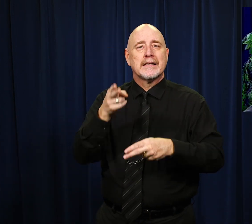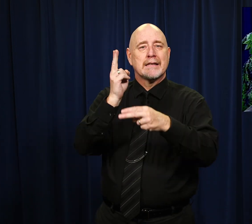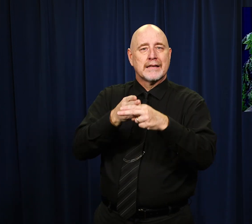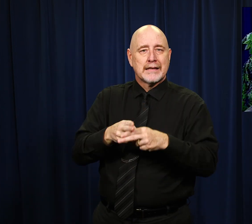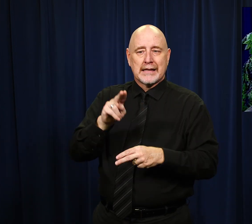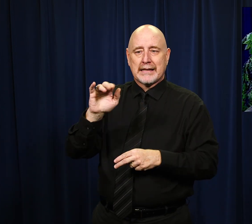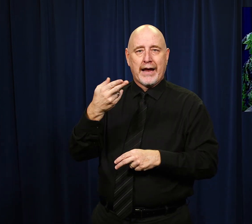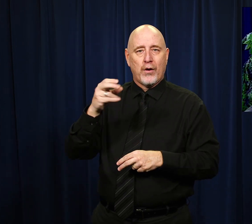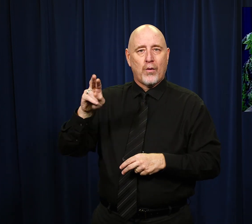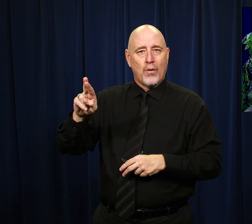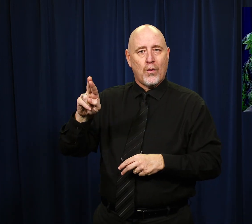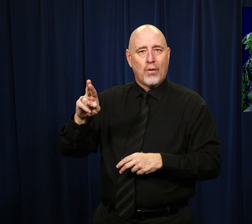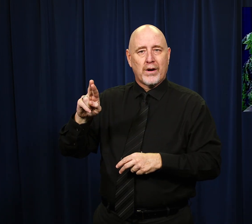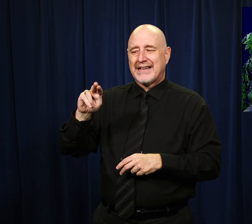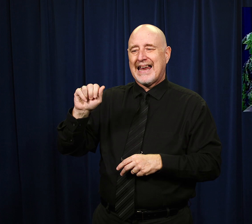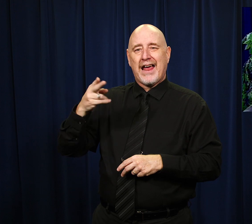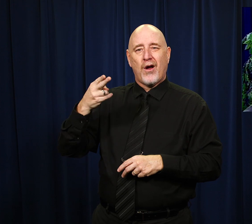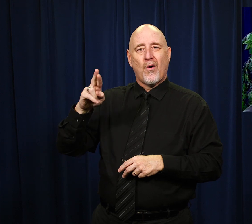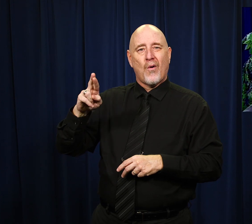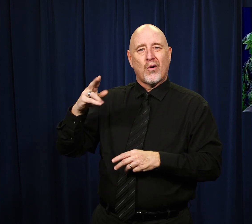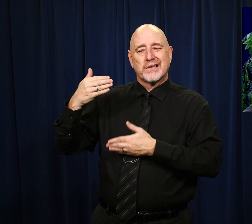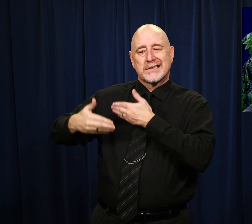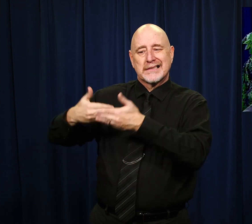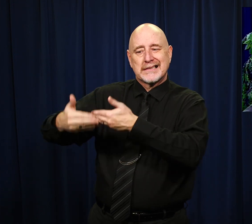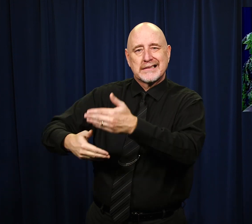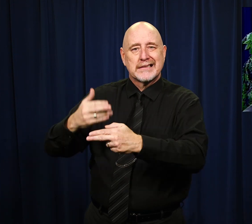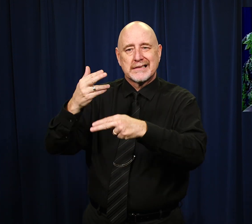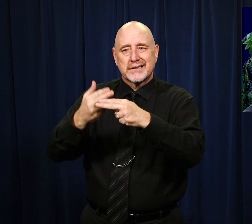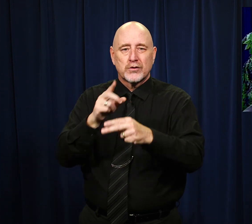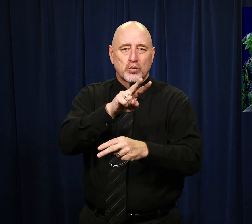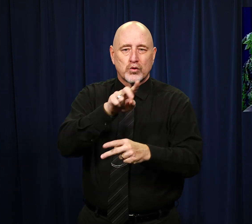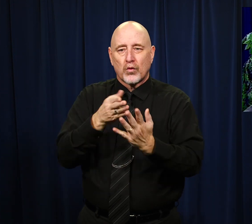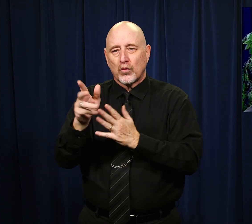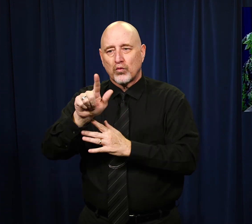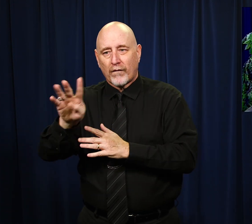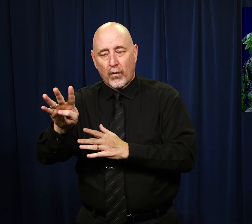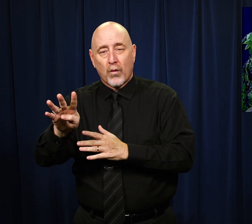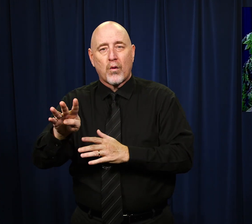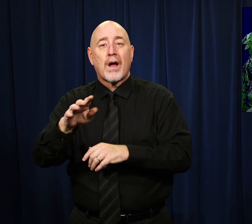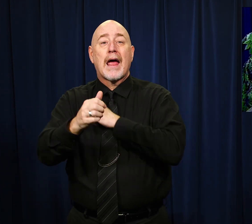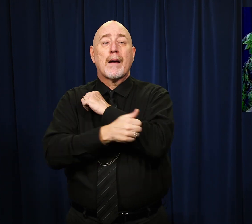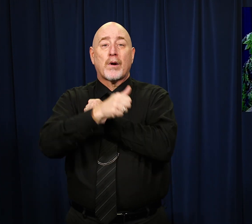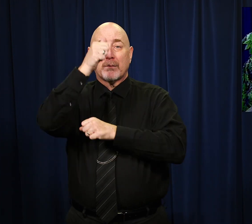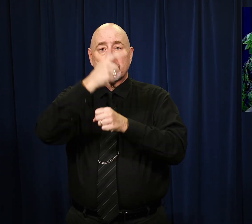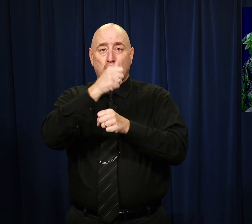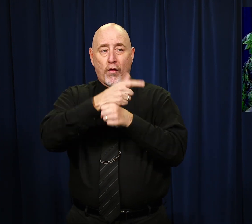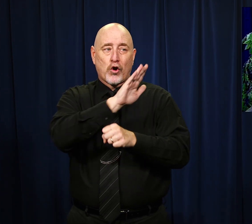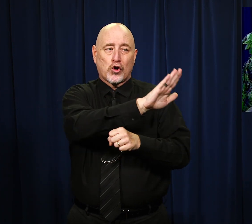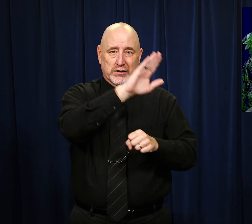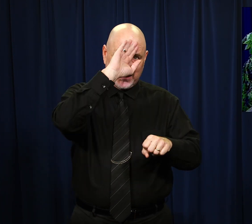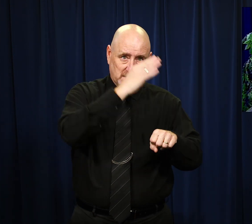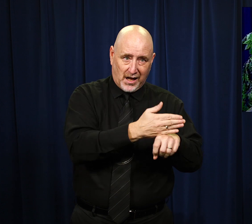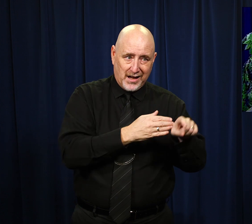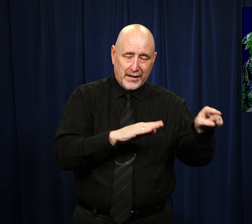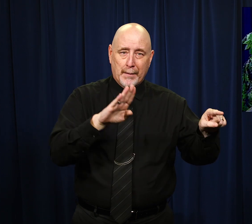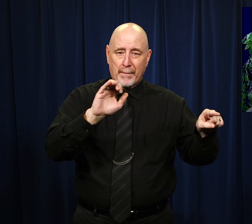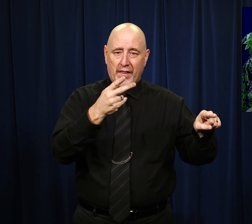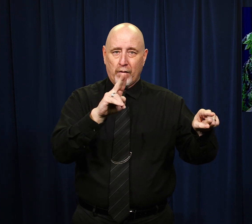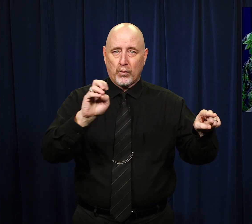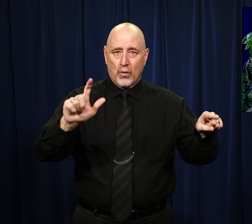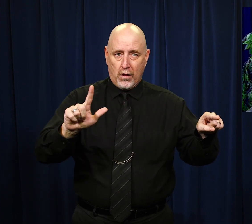Nahor's descendants in chapter 22, verses 20 through 24. And Abraham's brother's son,